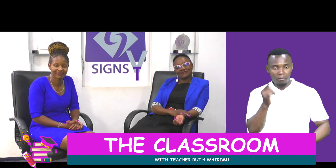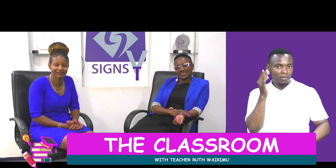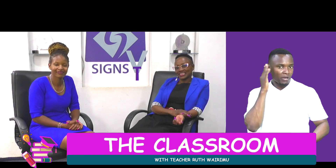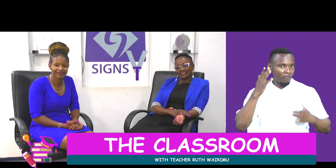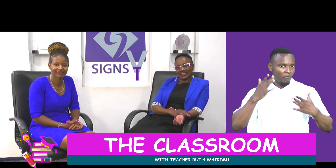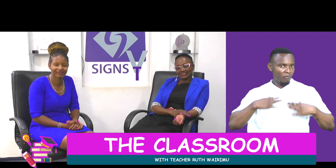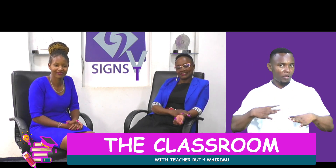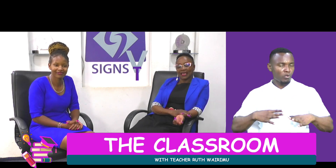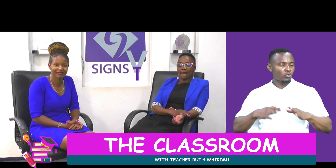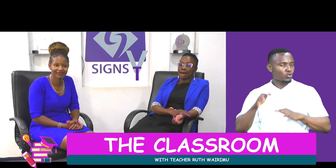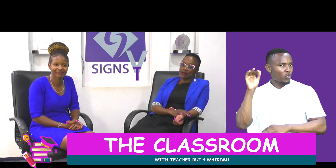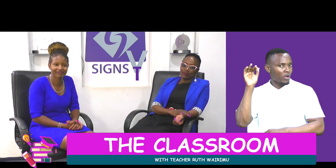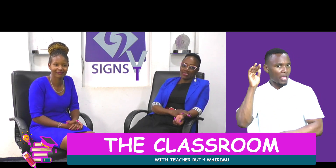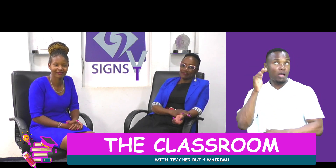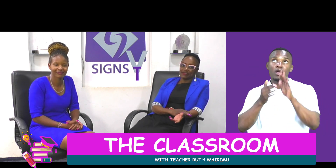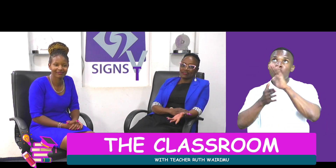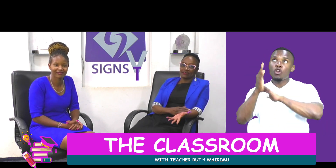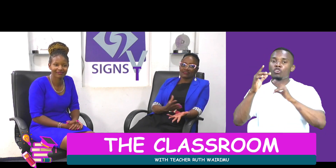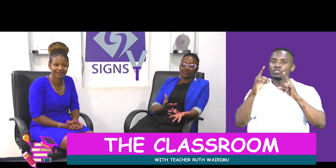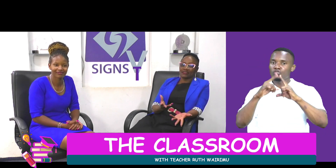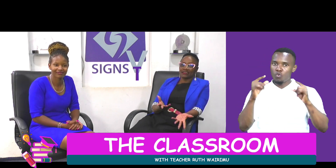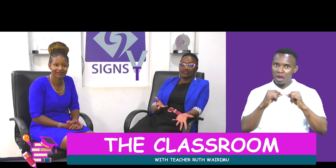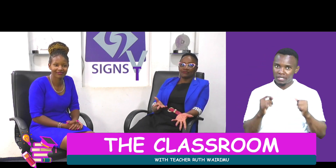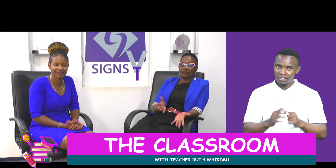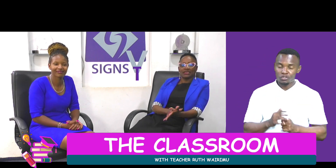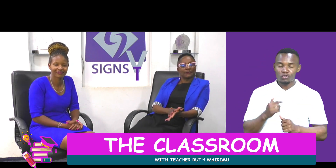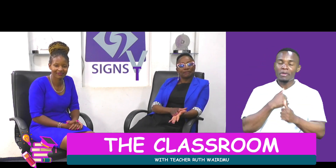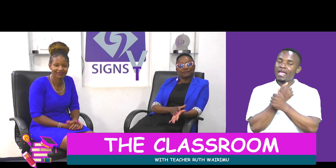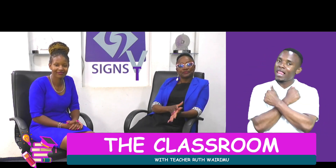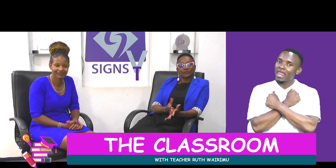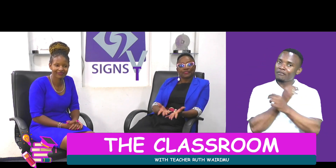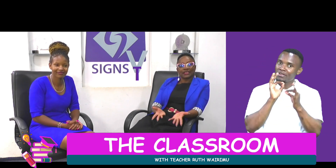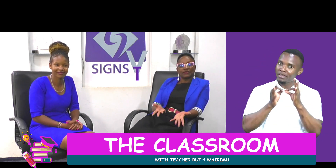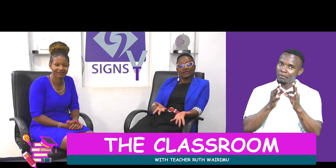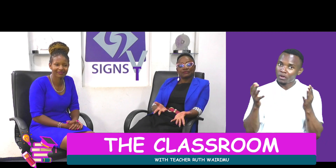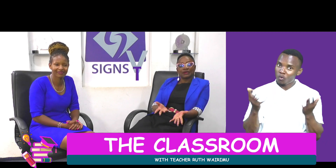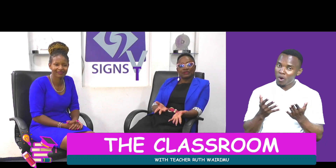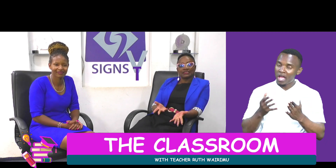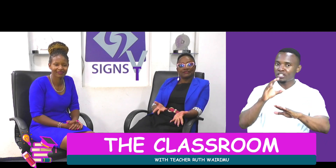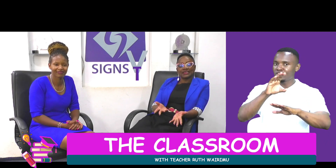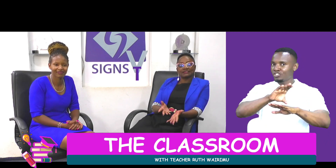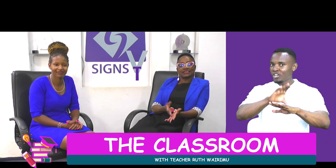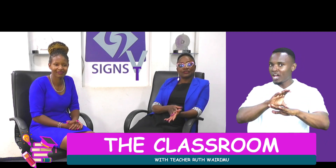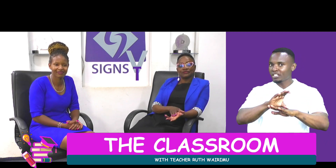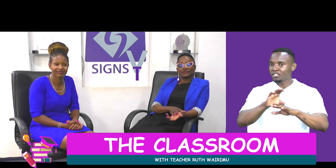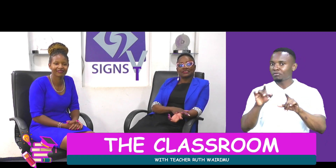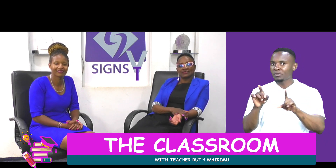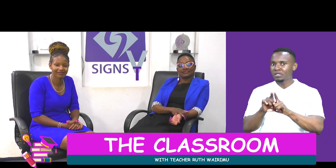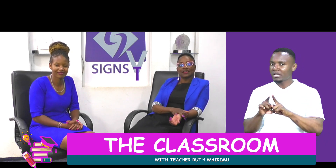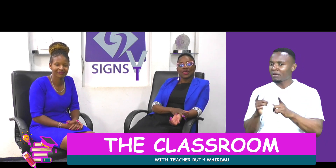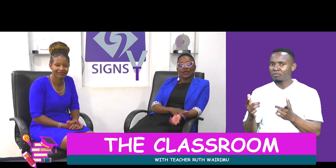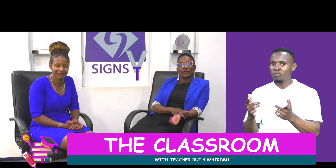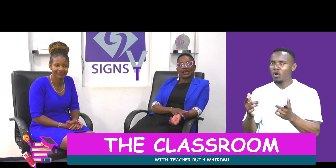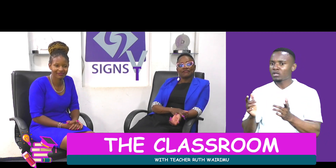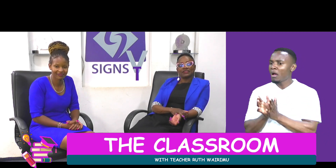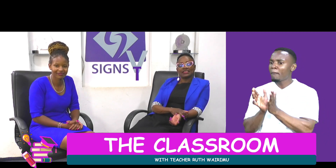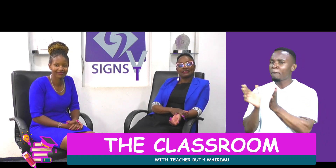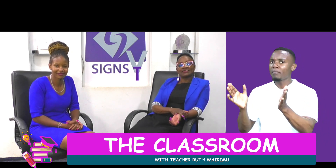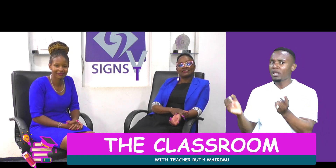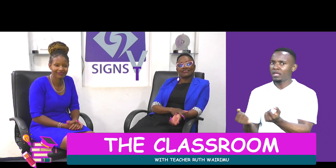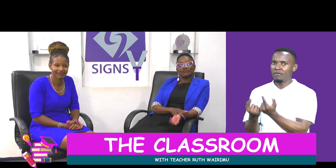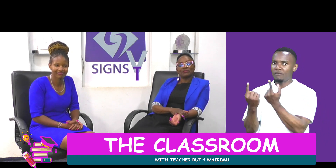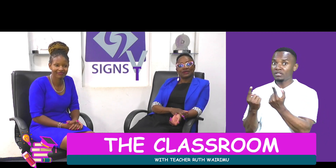it being in church, public events, that is maybe government public events and conferences, where I